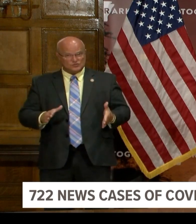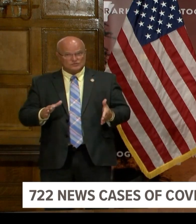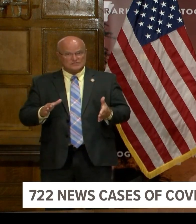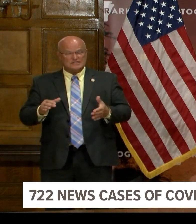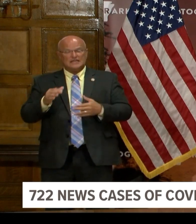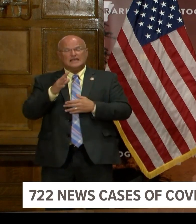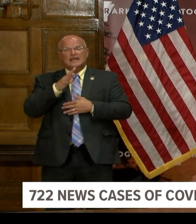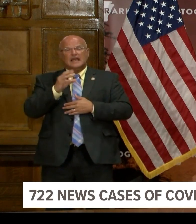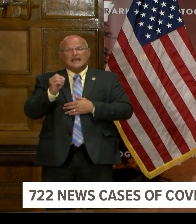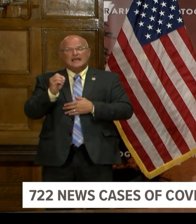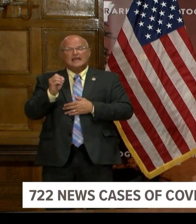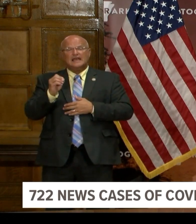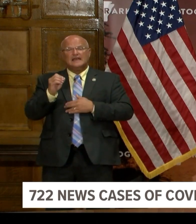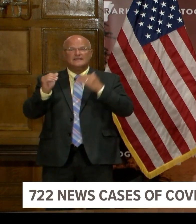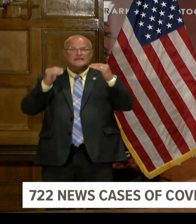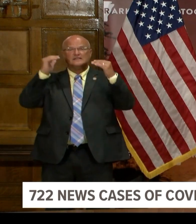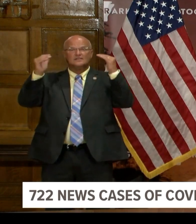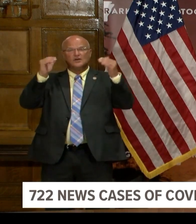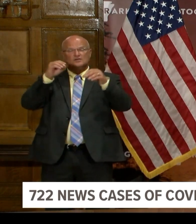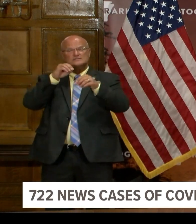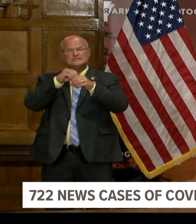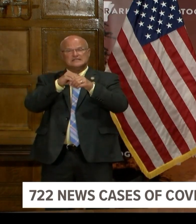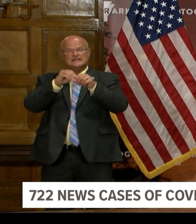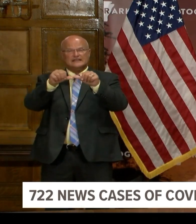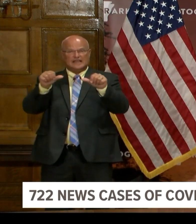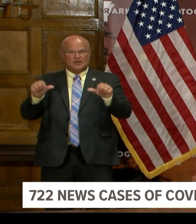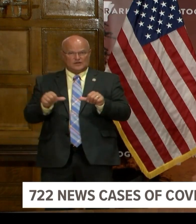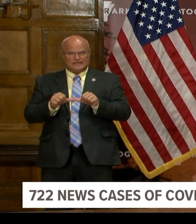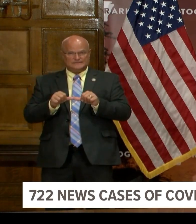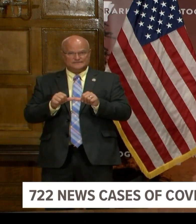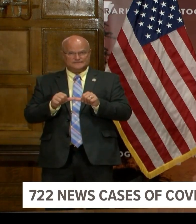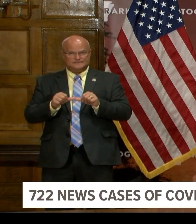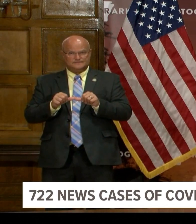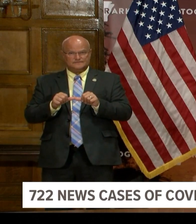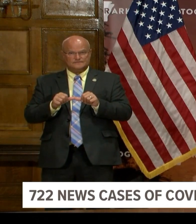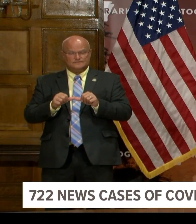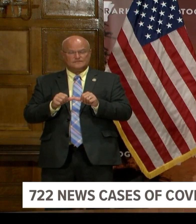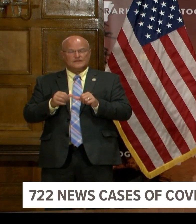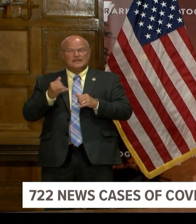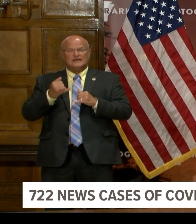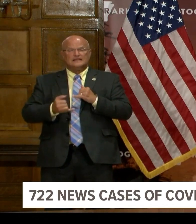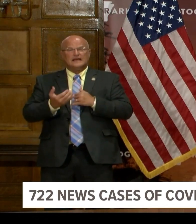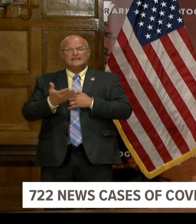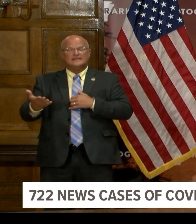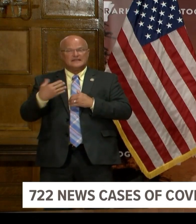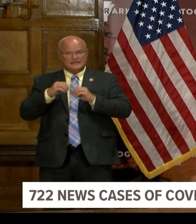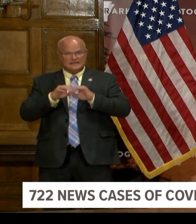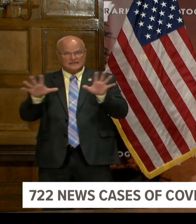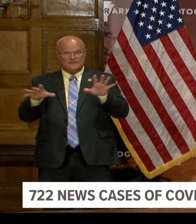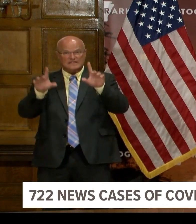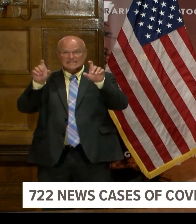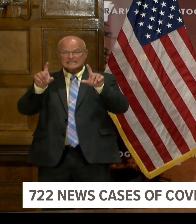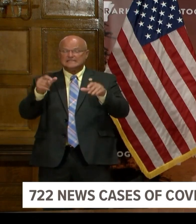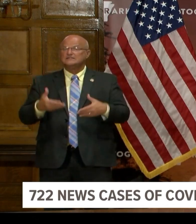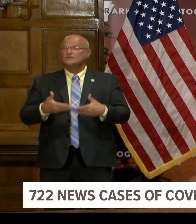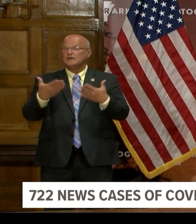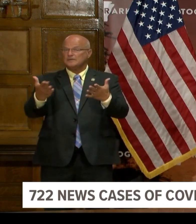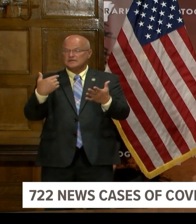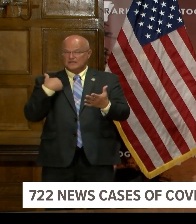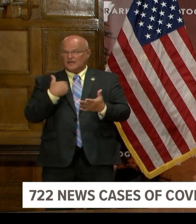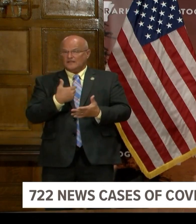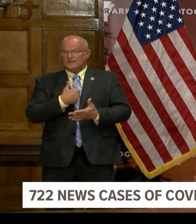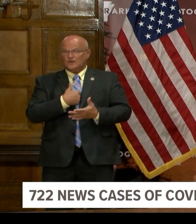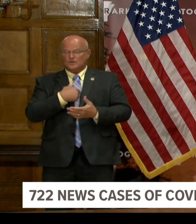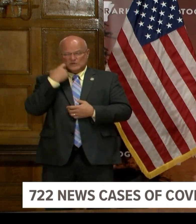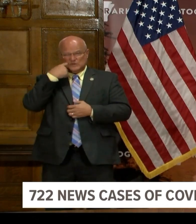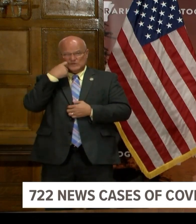and the adults that are in the area. Lastly, I want to add some clarification to the testing recommendations that were